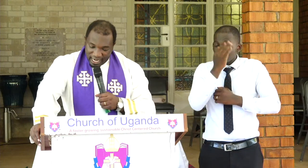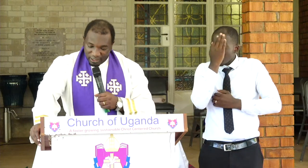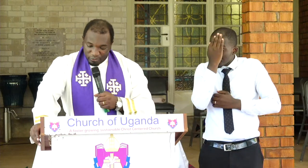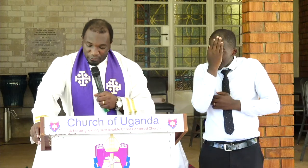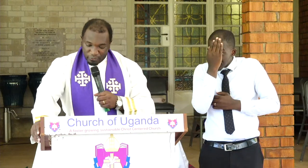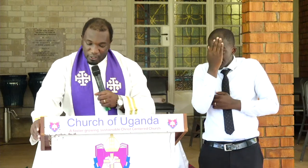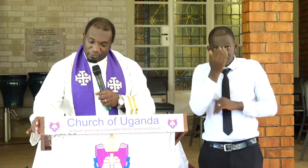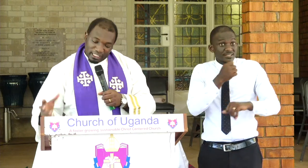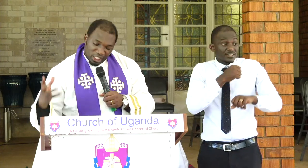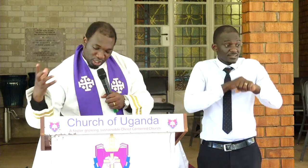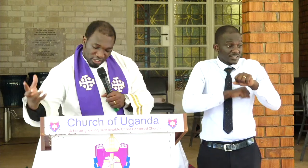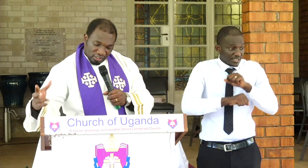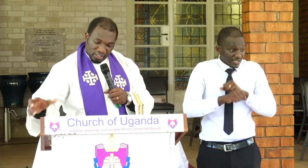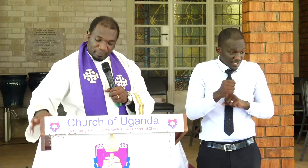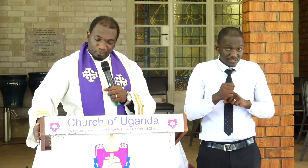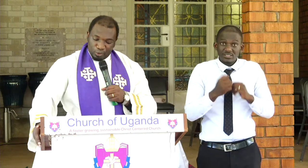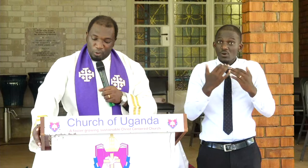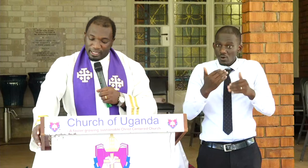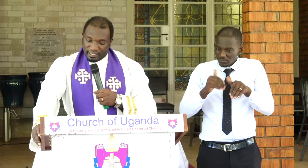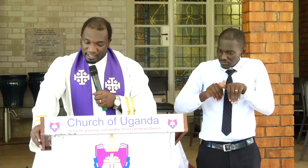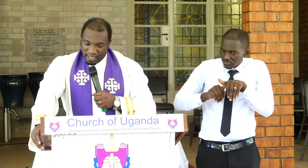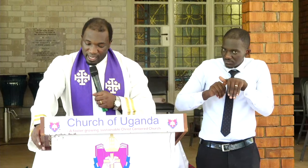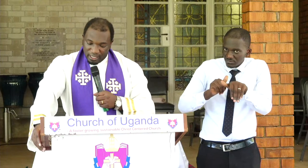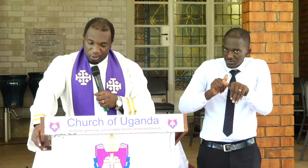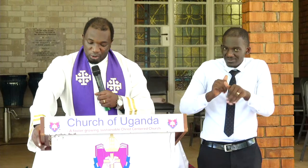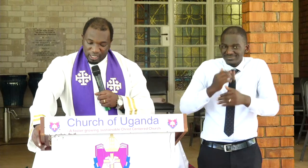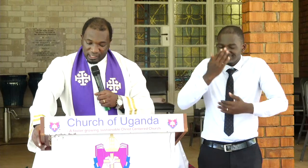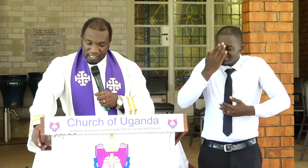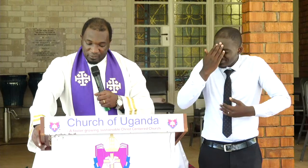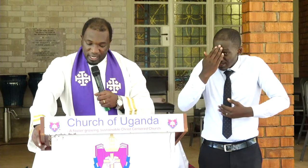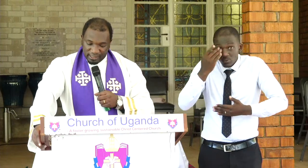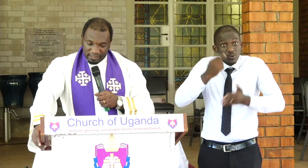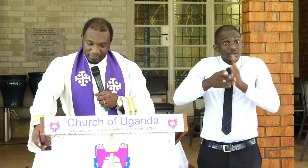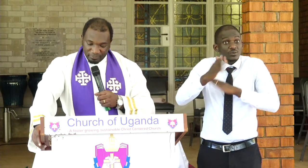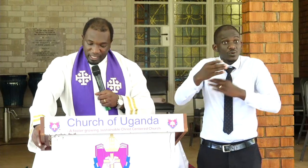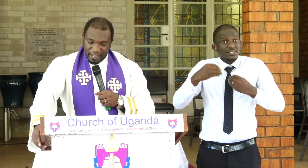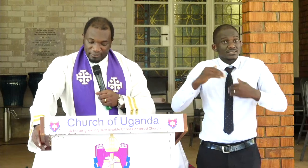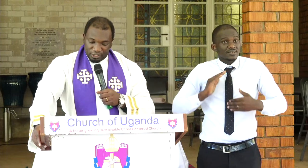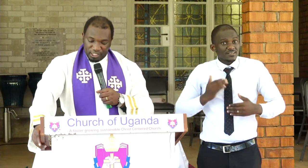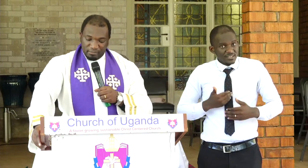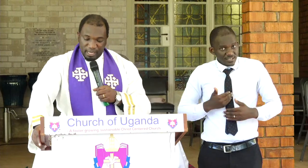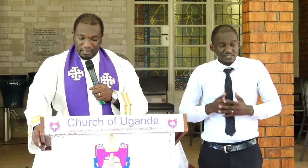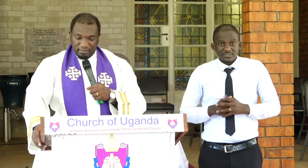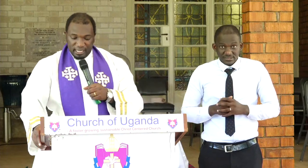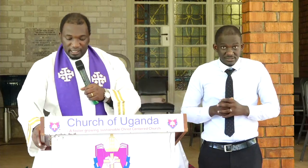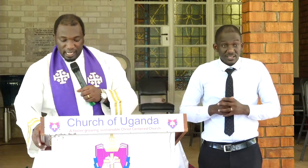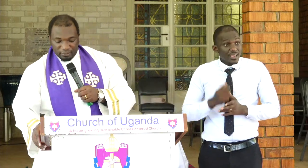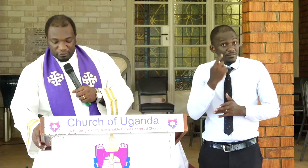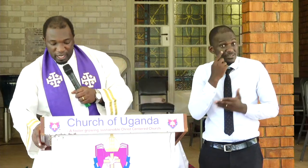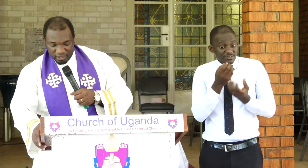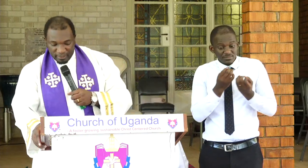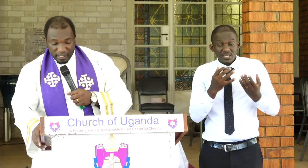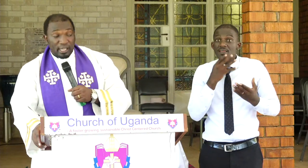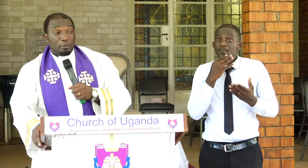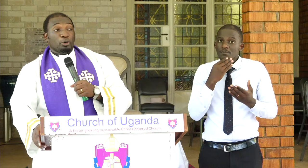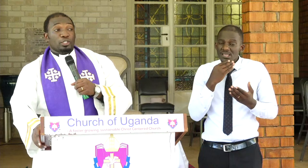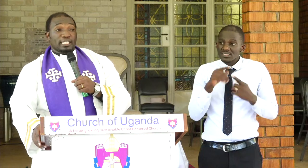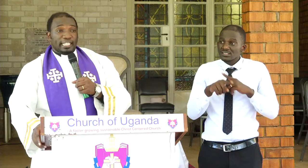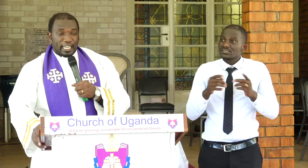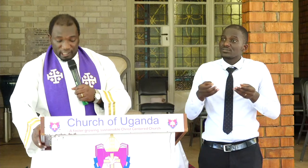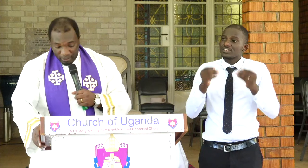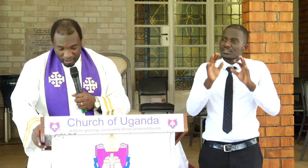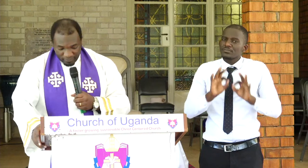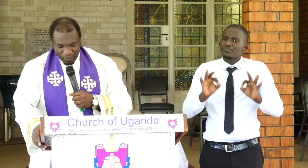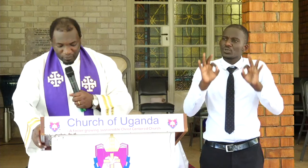as an act of allegiance to what God has given us. I have seen many men sacrificing